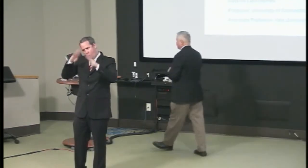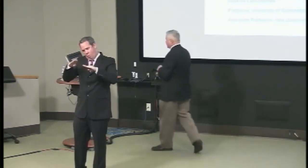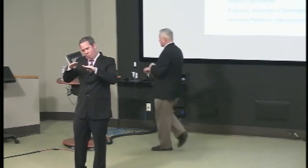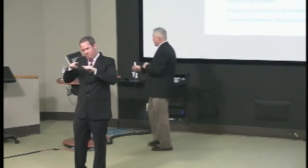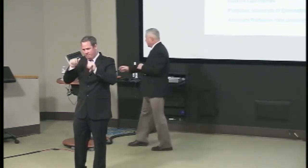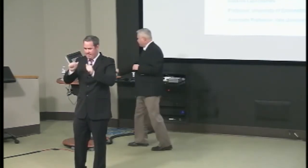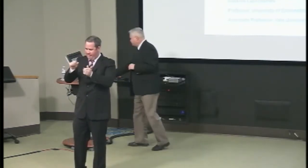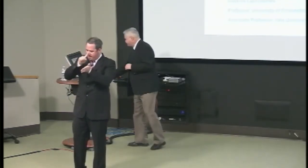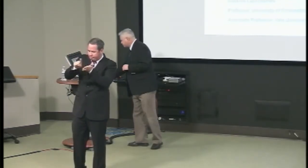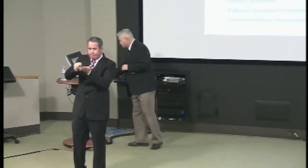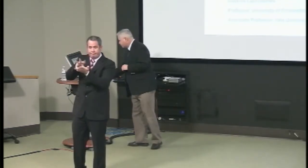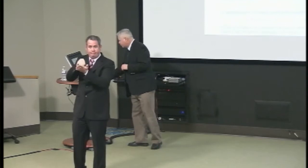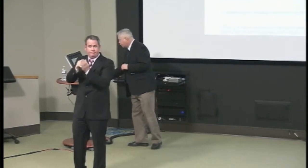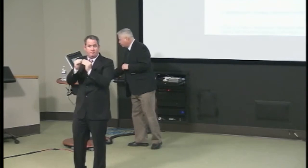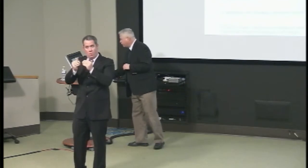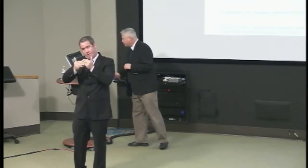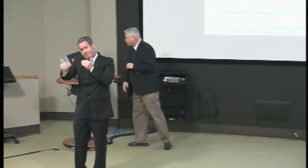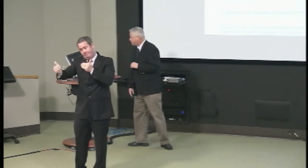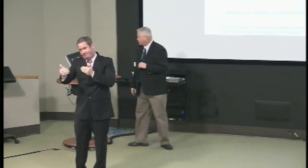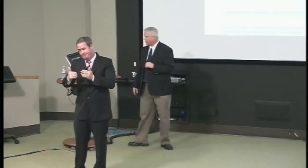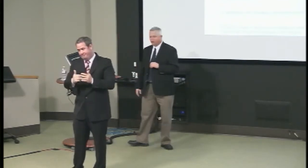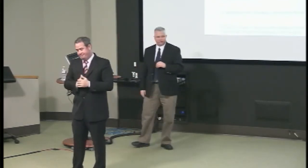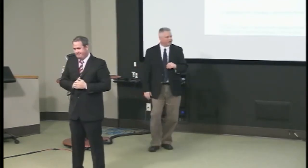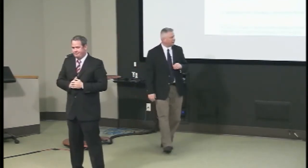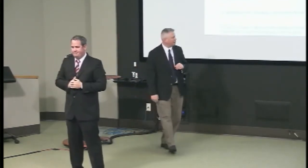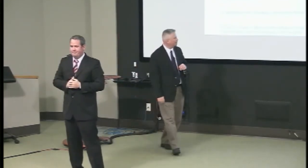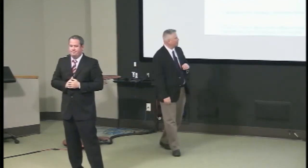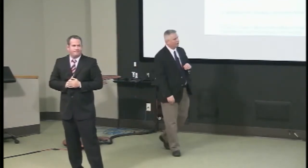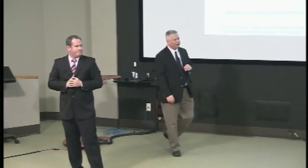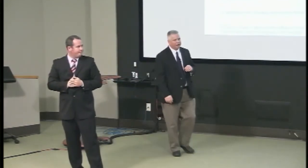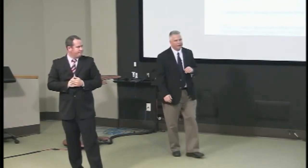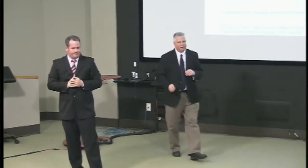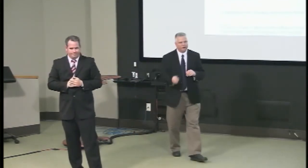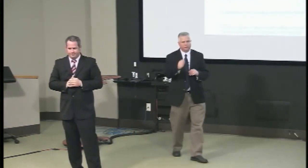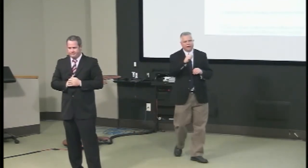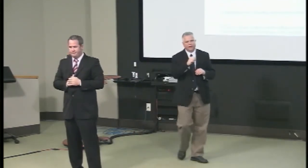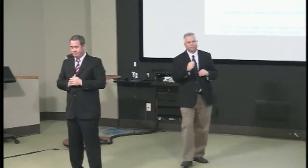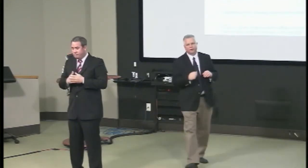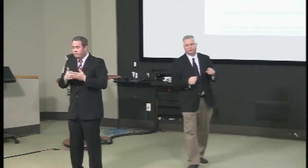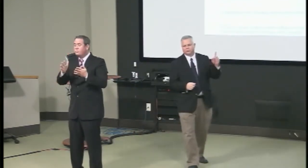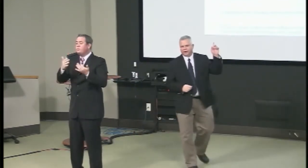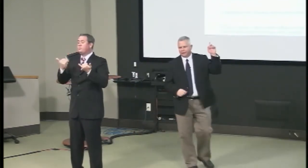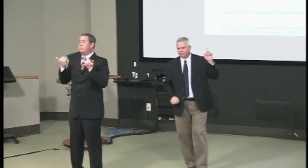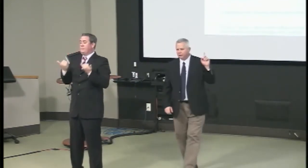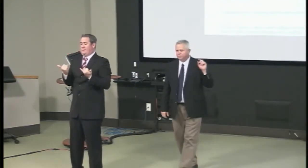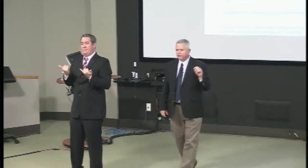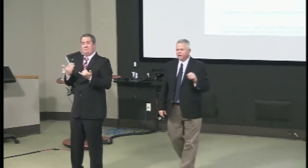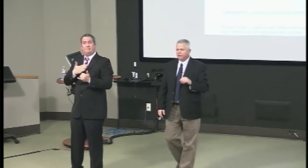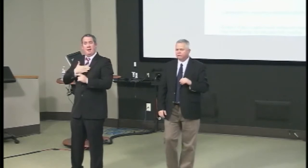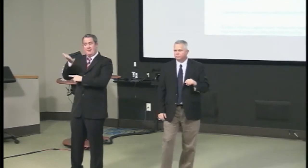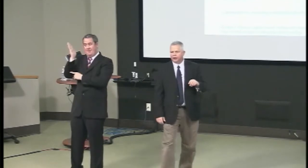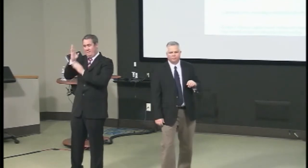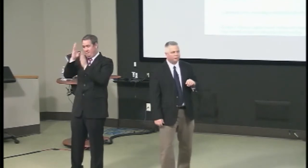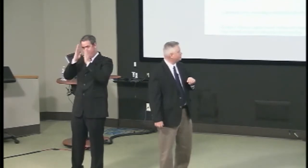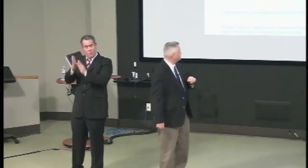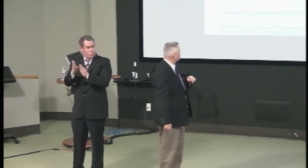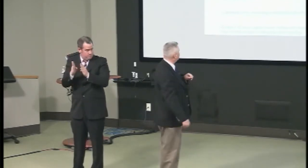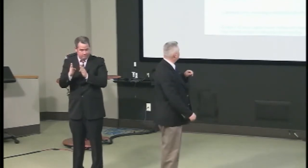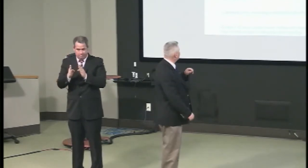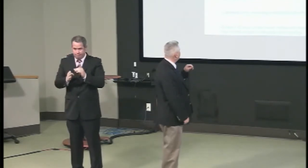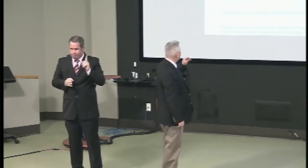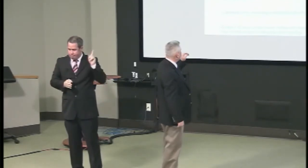me. The focus of my talk today, they're going to try to get a pointer, but I'll for now point